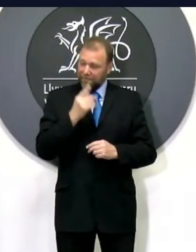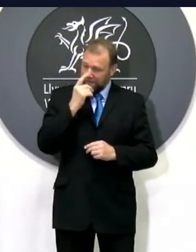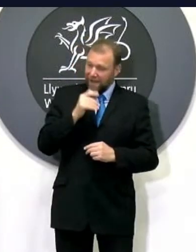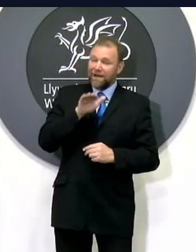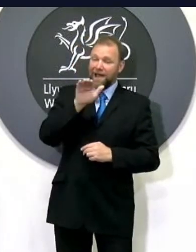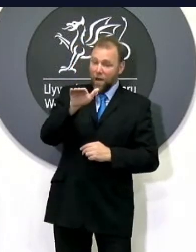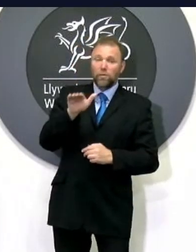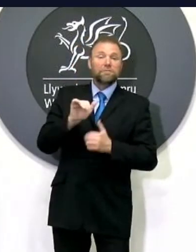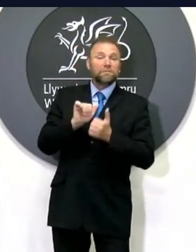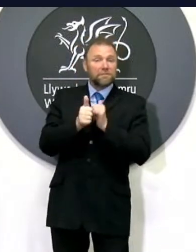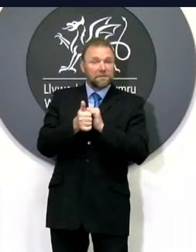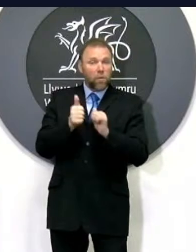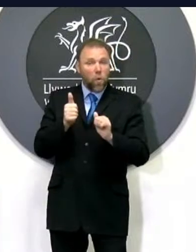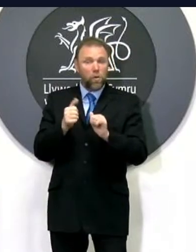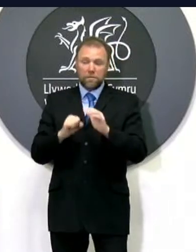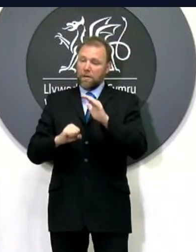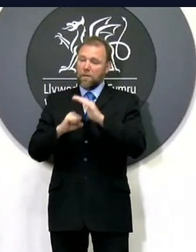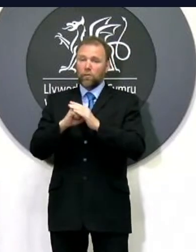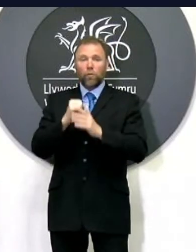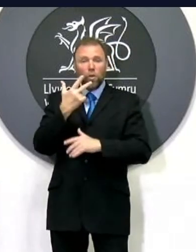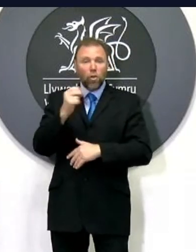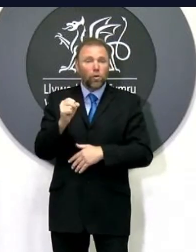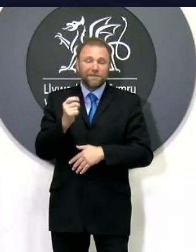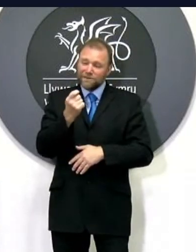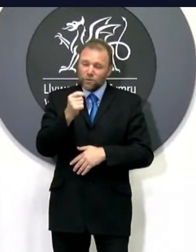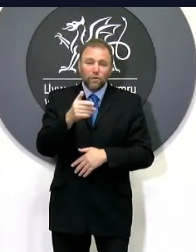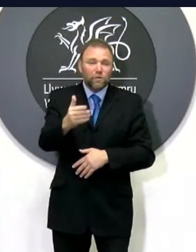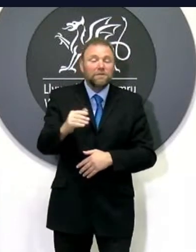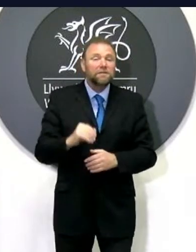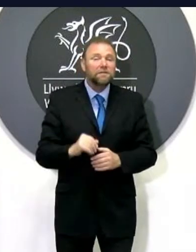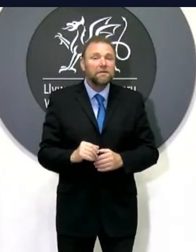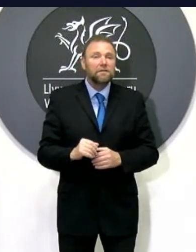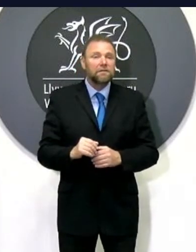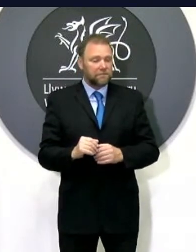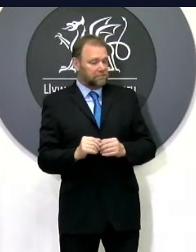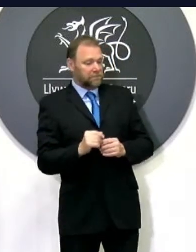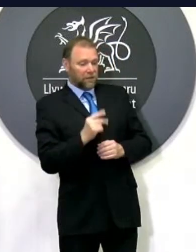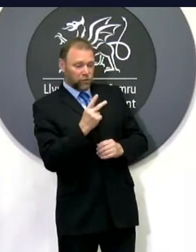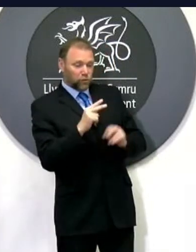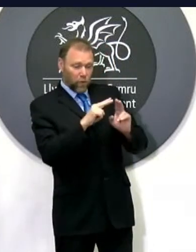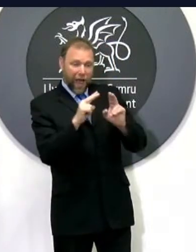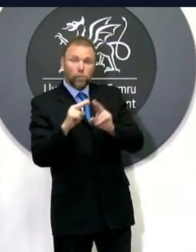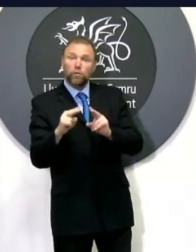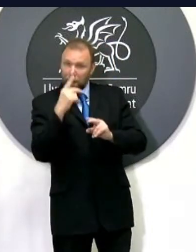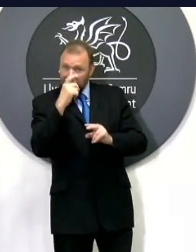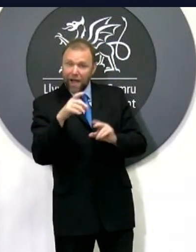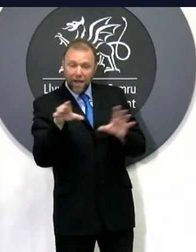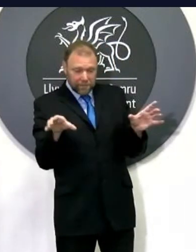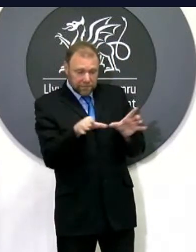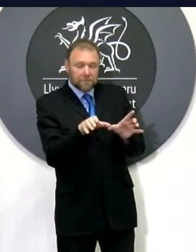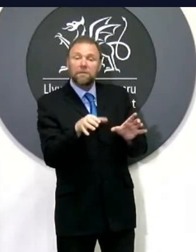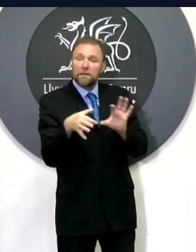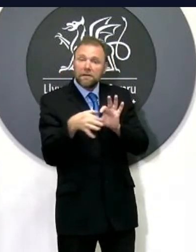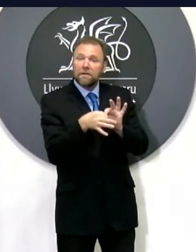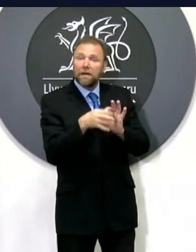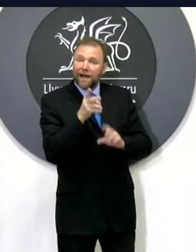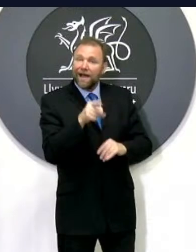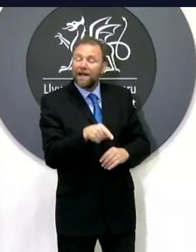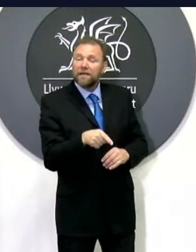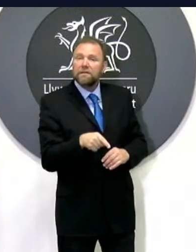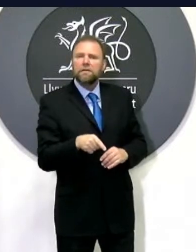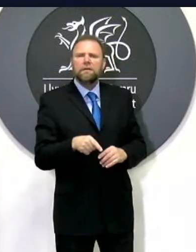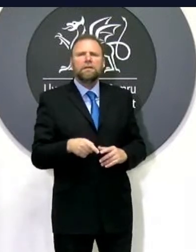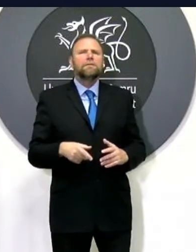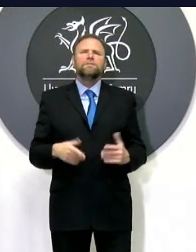playing sport in numbers of up to 30. Two households will be able to form an extended household again,